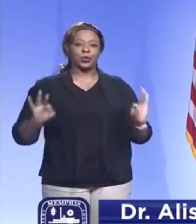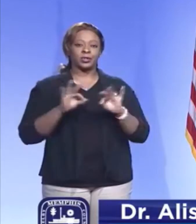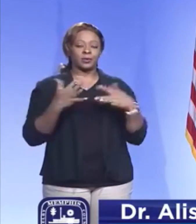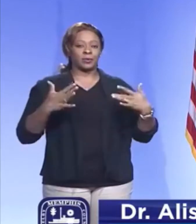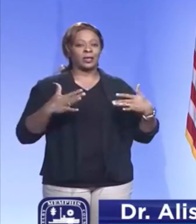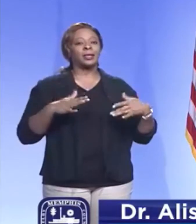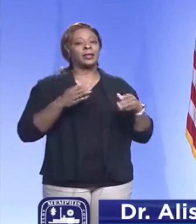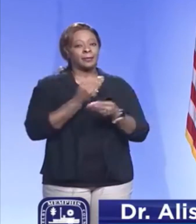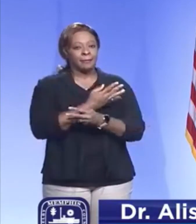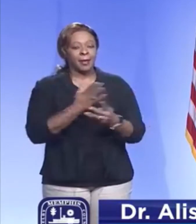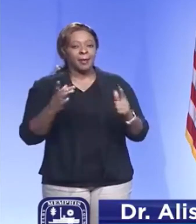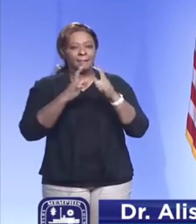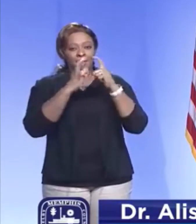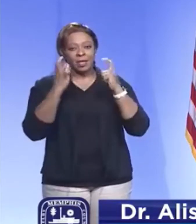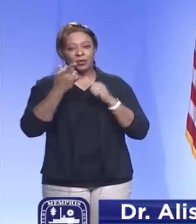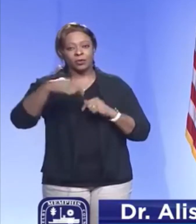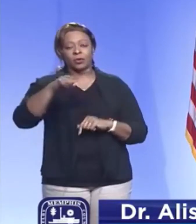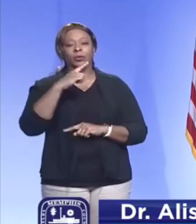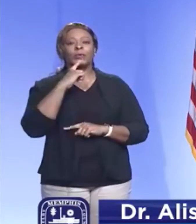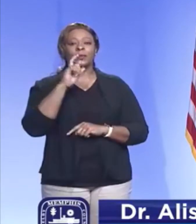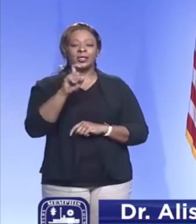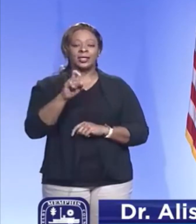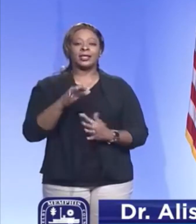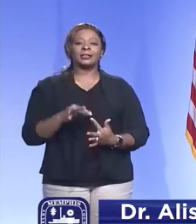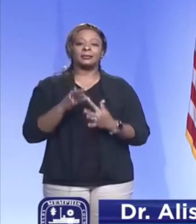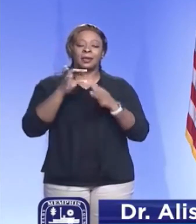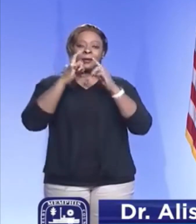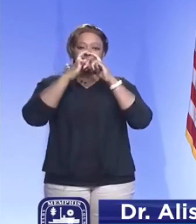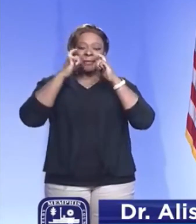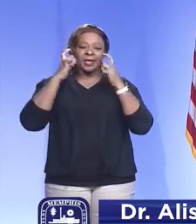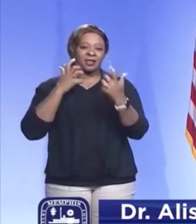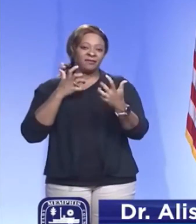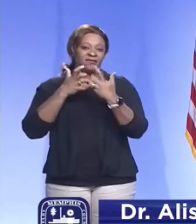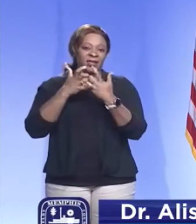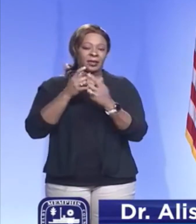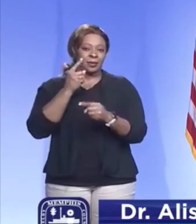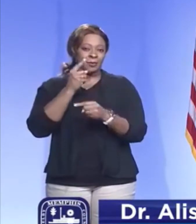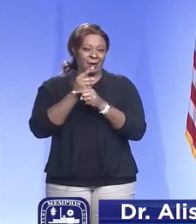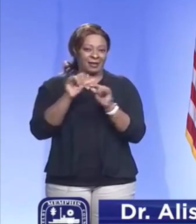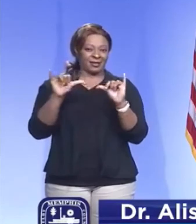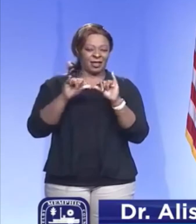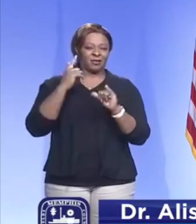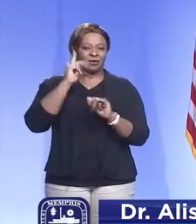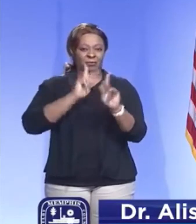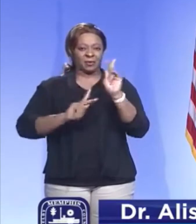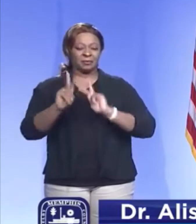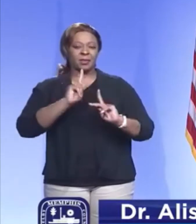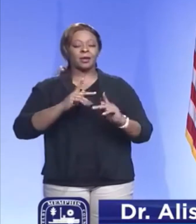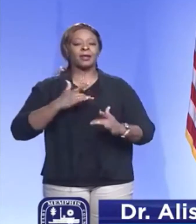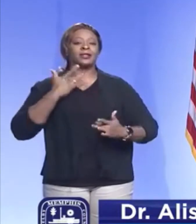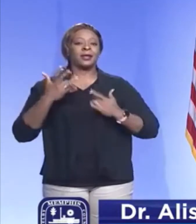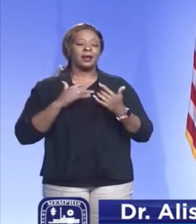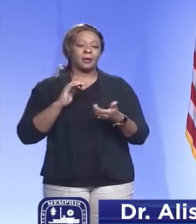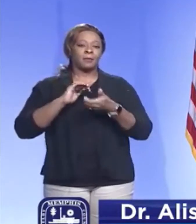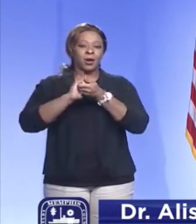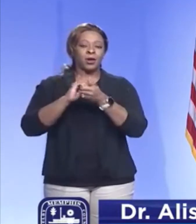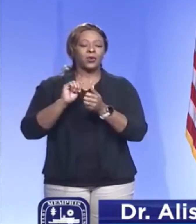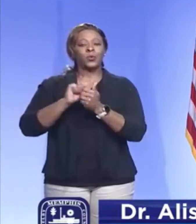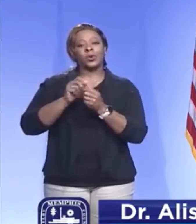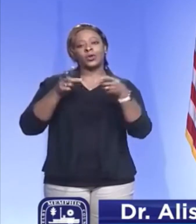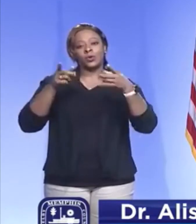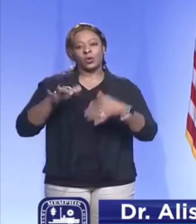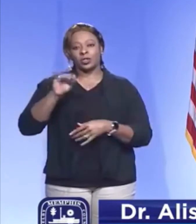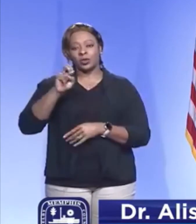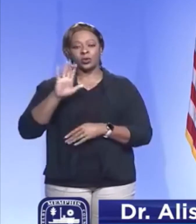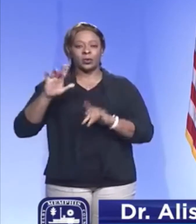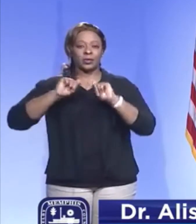to individuals who need them, and particularly masks that fit appropriately. So we're excited to partner with Director Jones and her team to